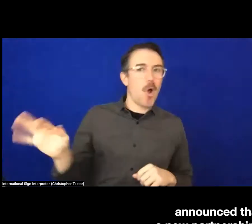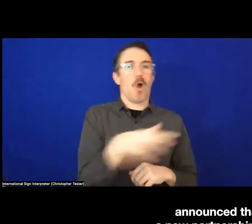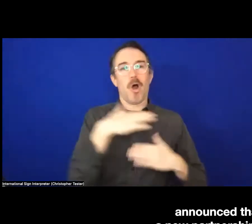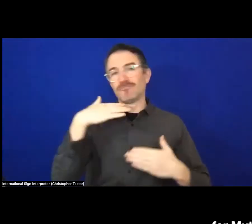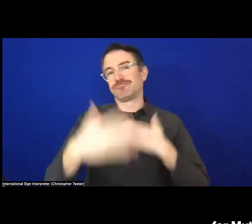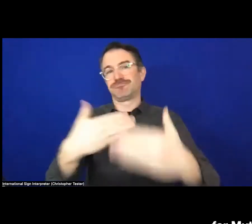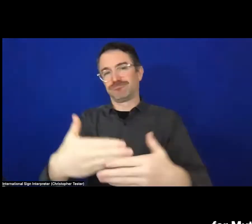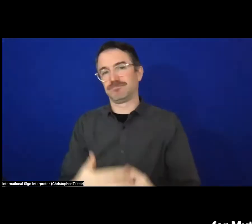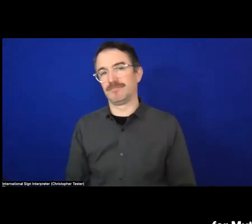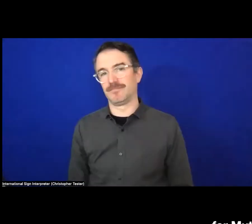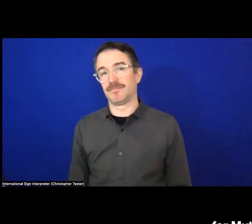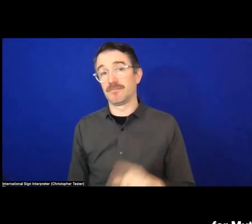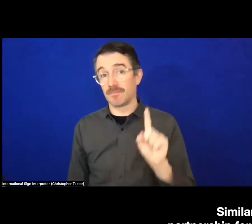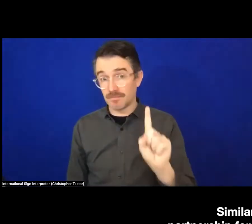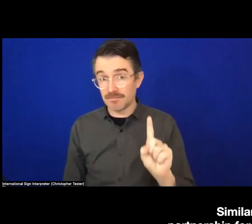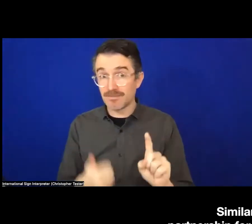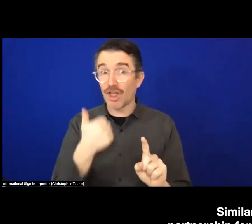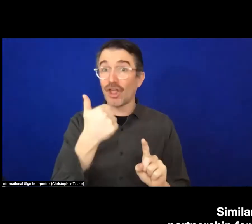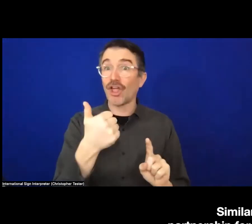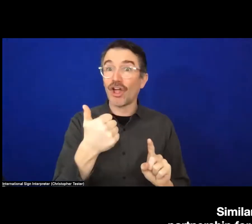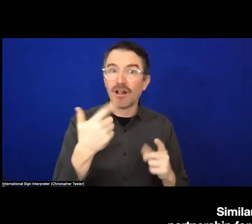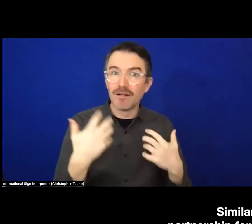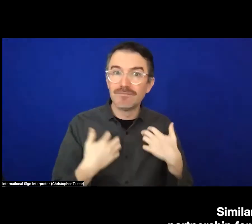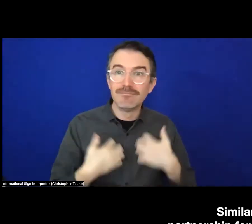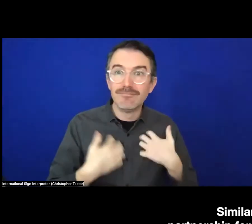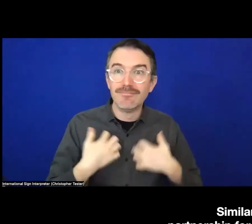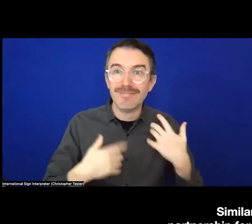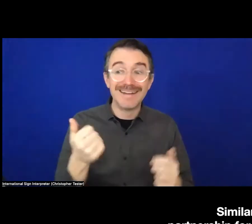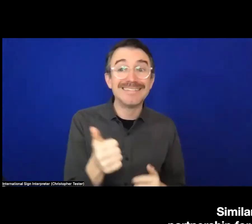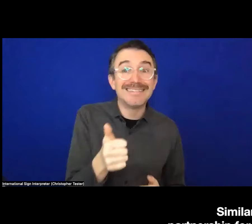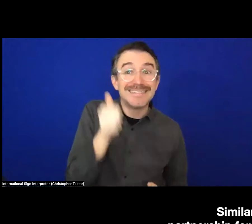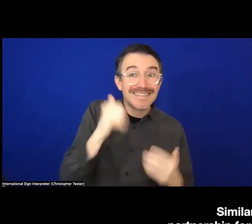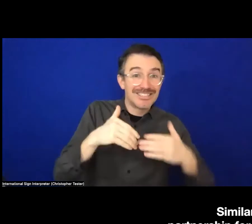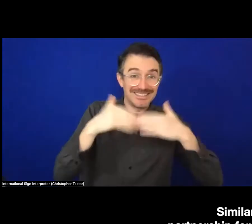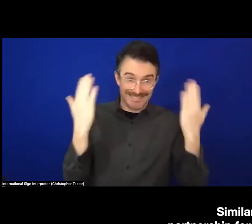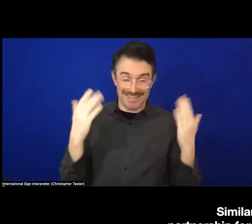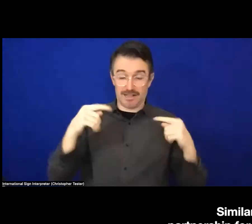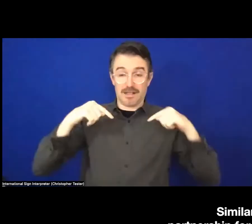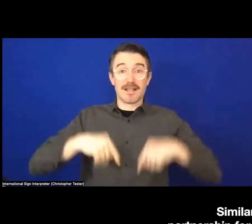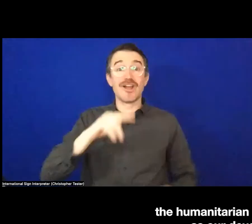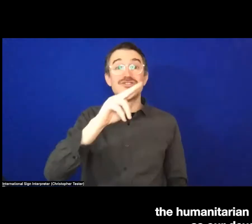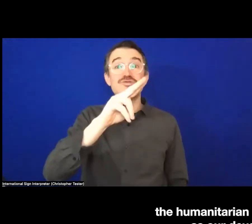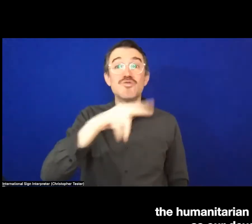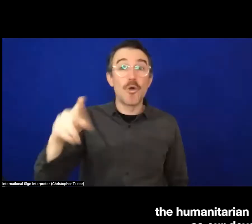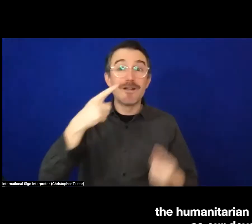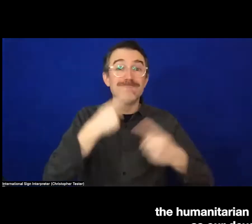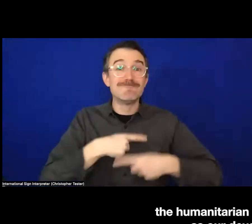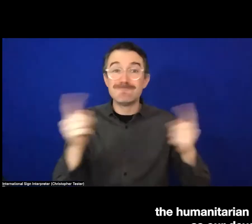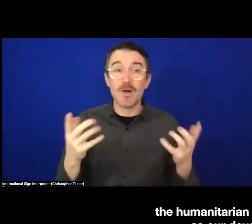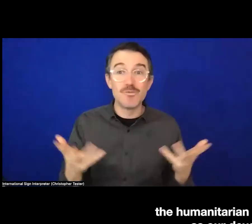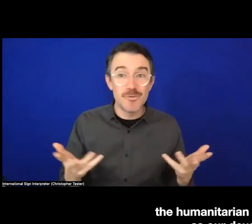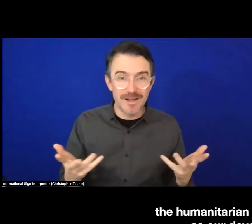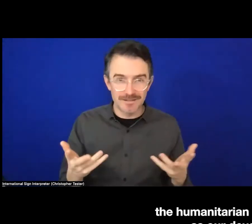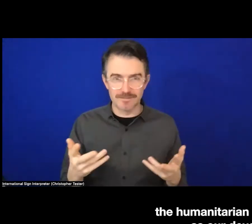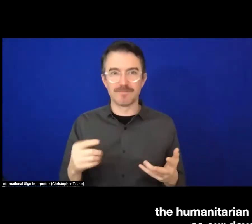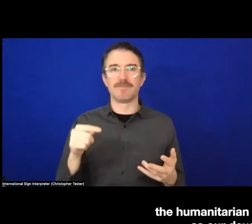with the Atlas Alliance for mutual learning, similar to the TOFI Partnership for Development Actors. The